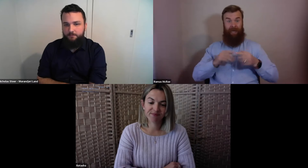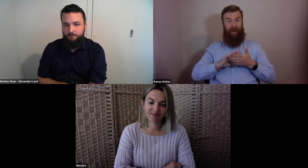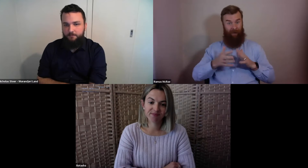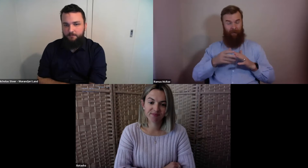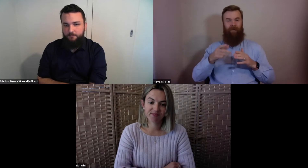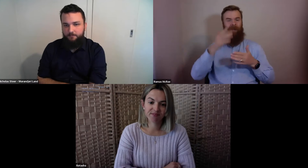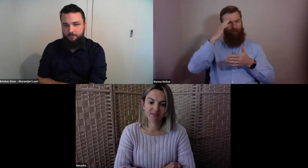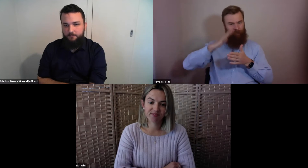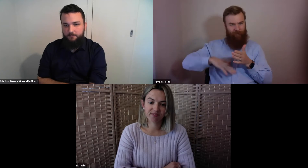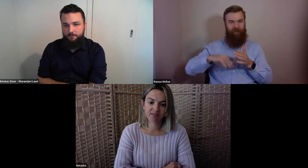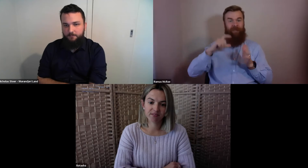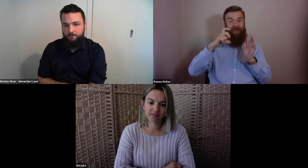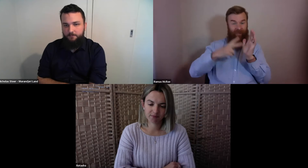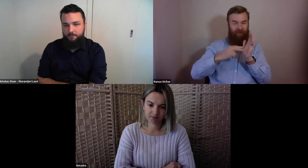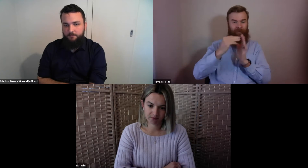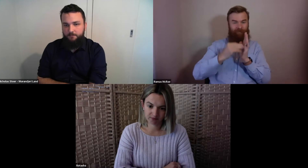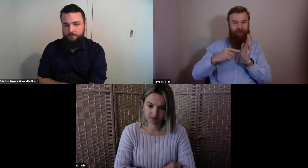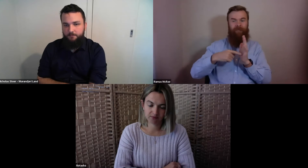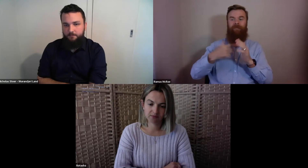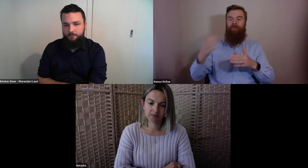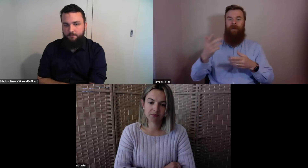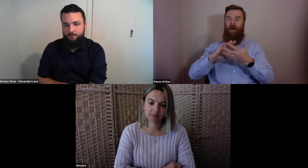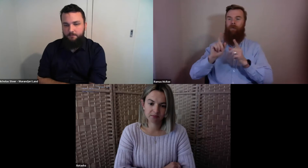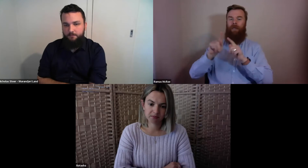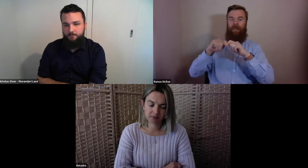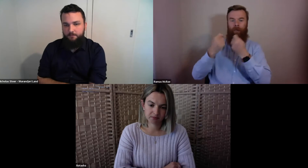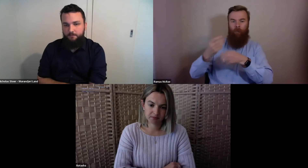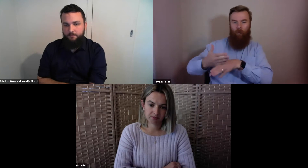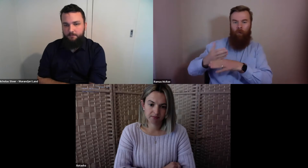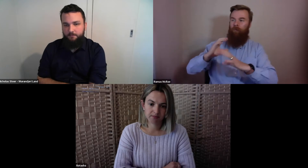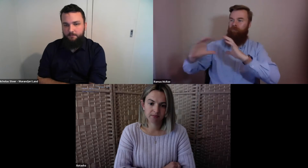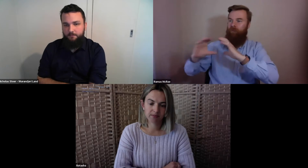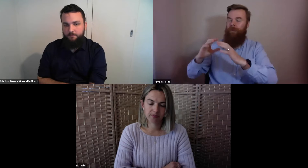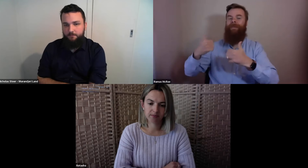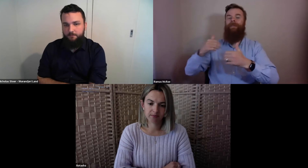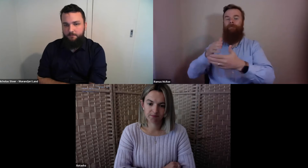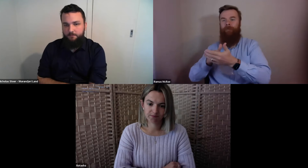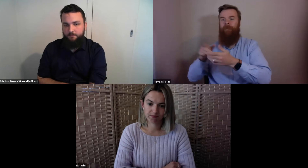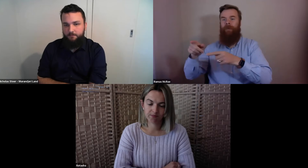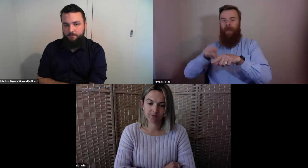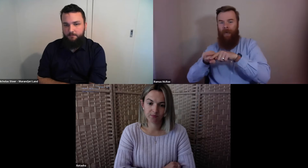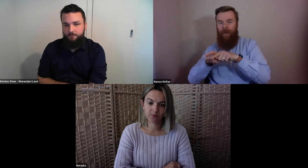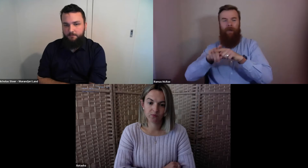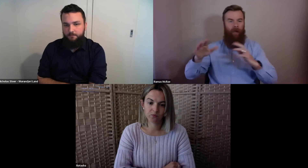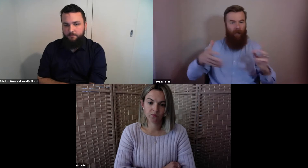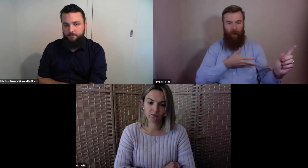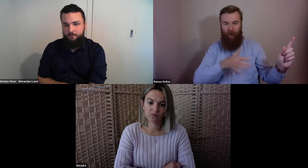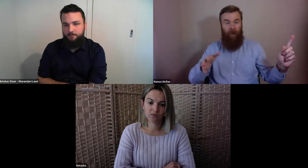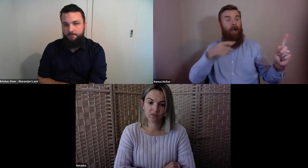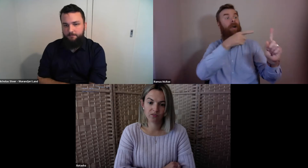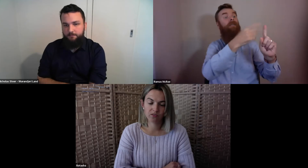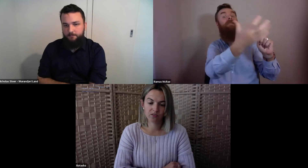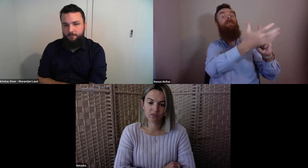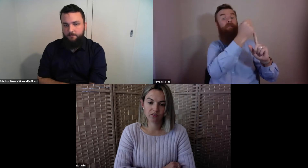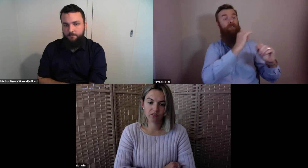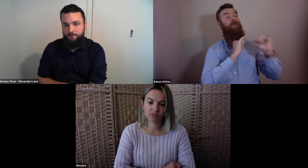And I think it's also important that deaf people do have the ability to be promoted as well. It's about teamwork. It's about